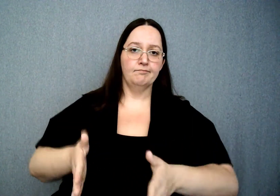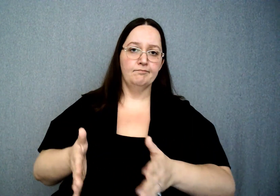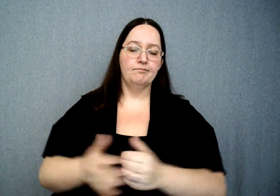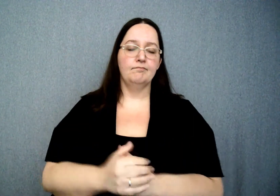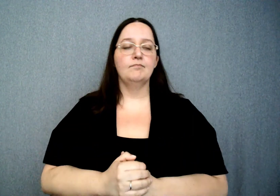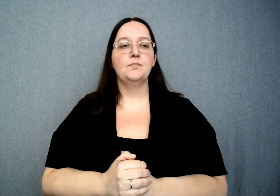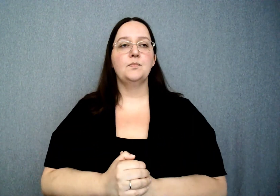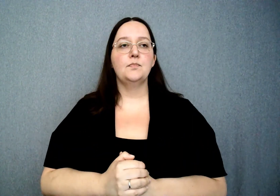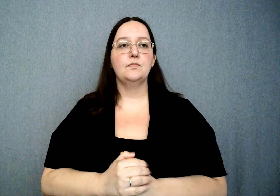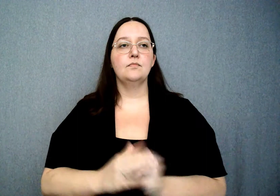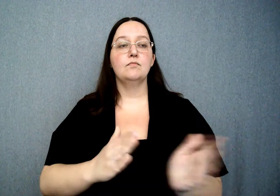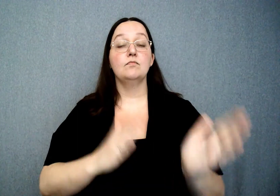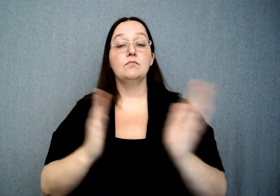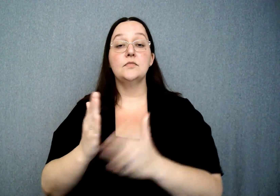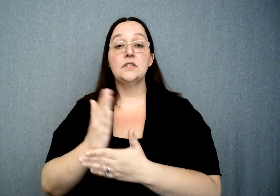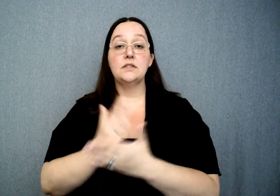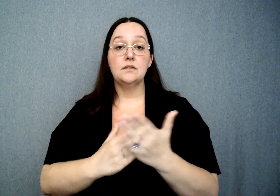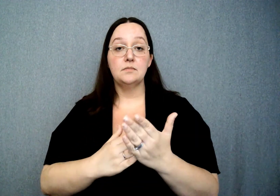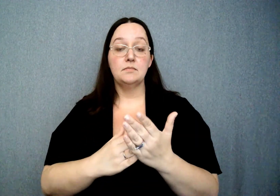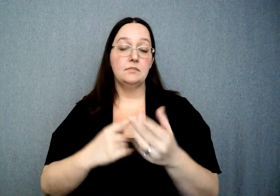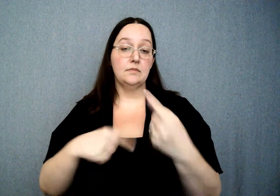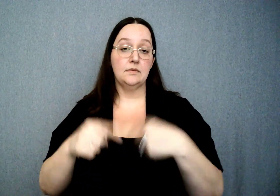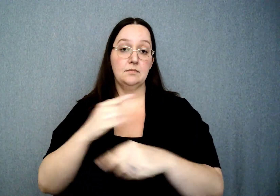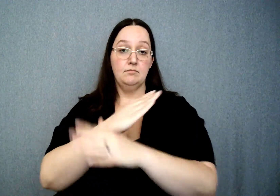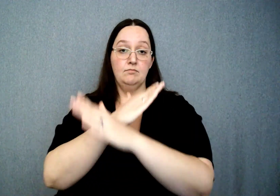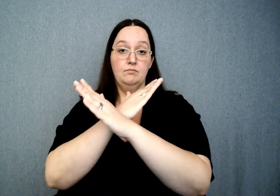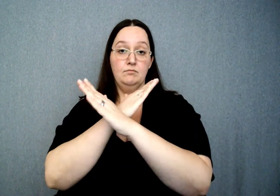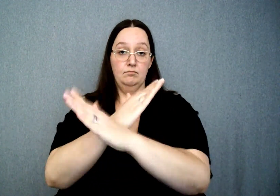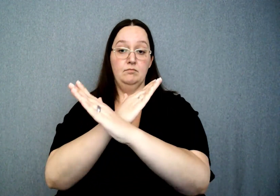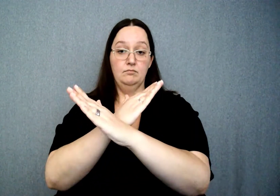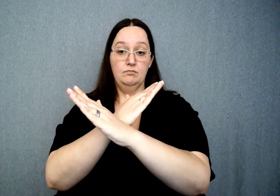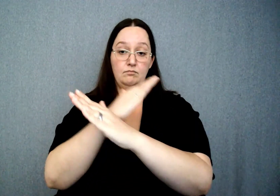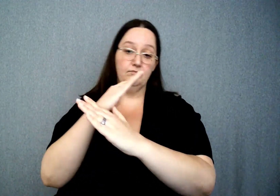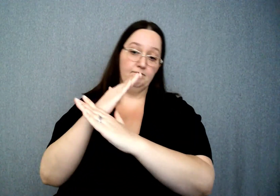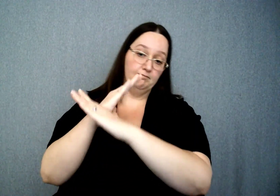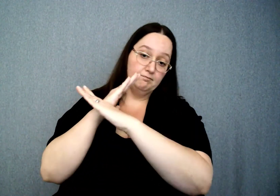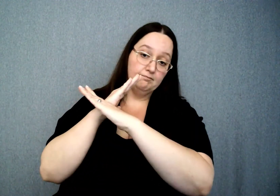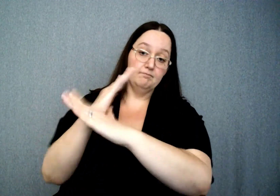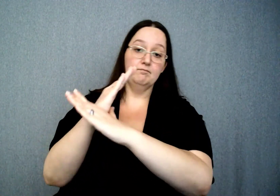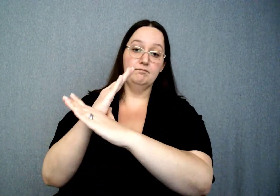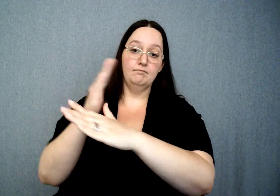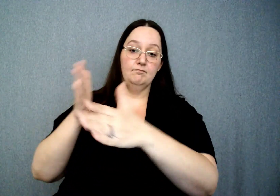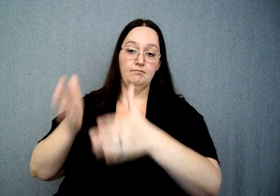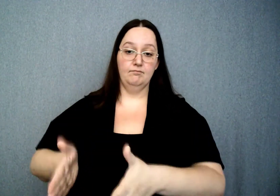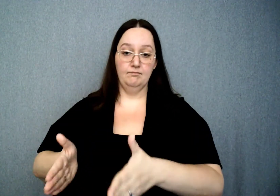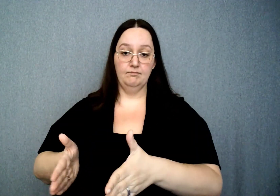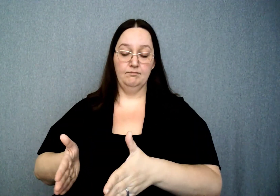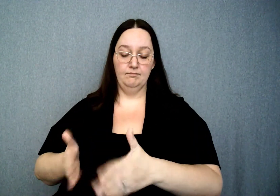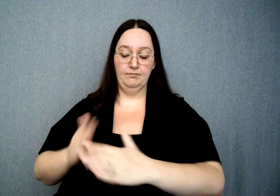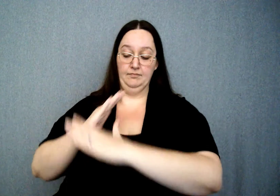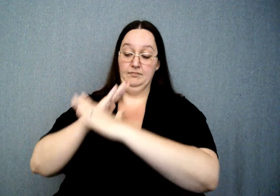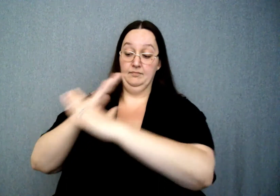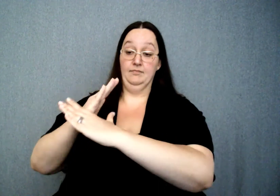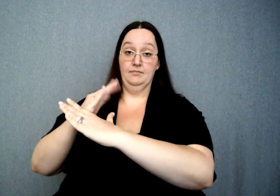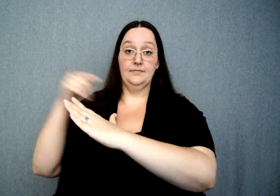and like a defender by adding that agent suffix, a guard. Some will sign prevent, right? A